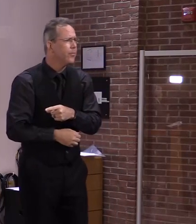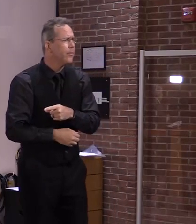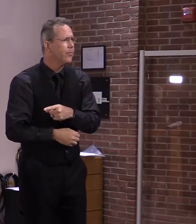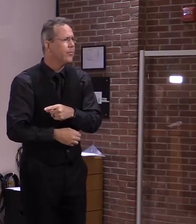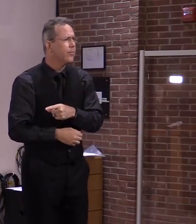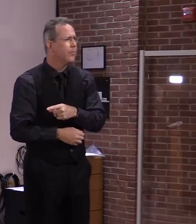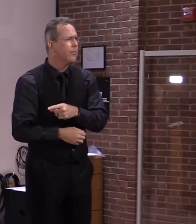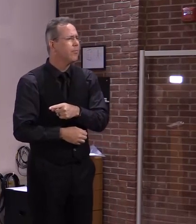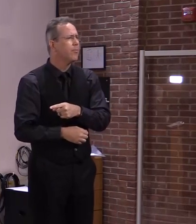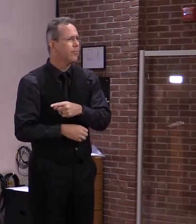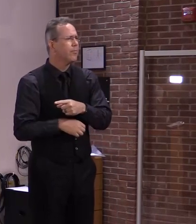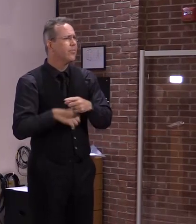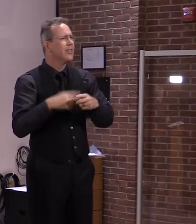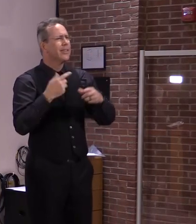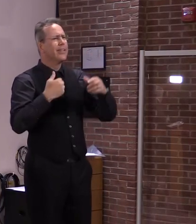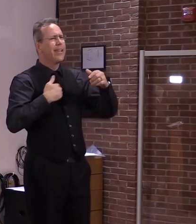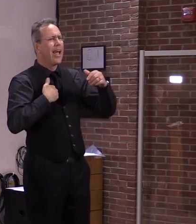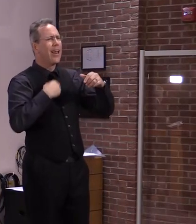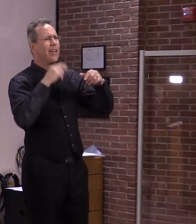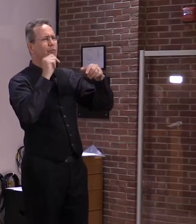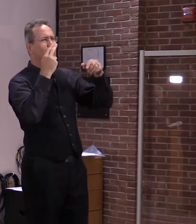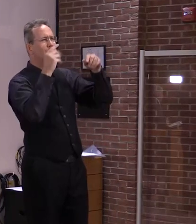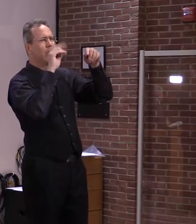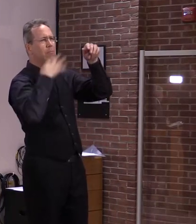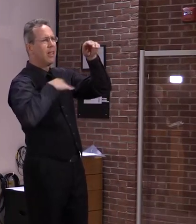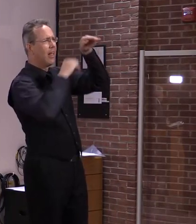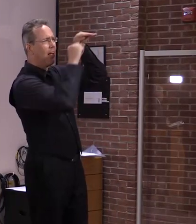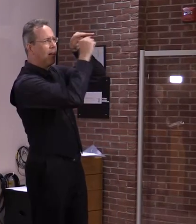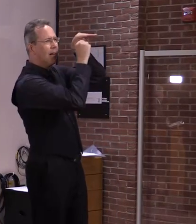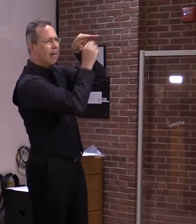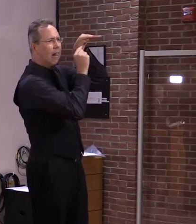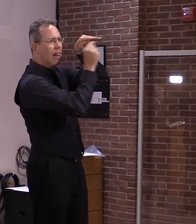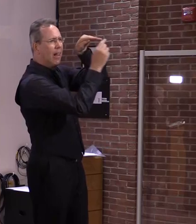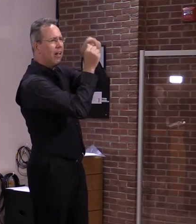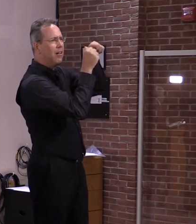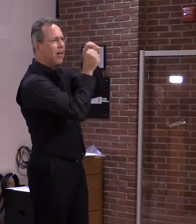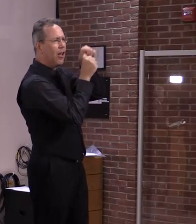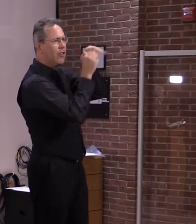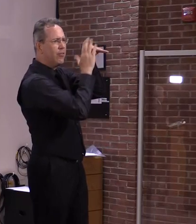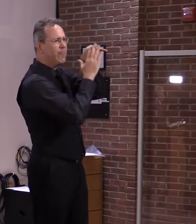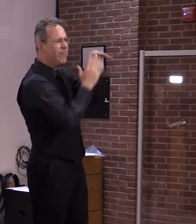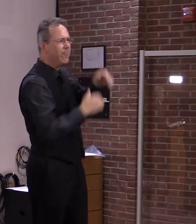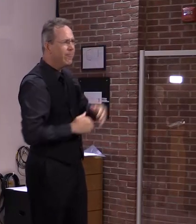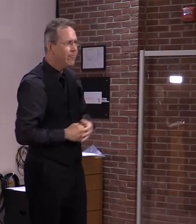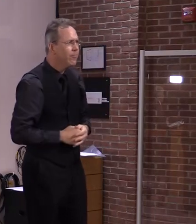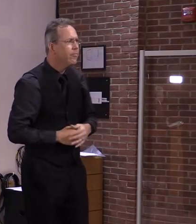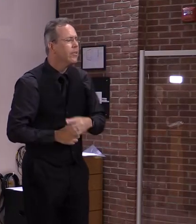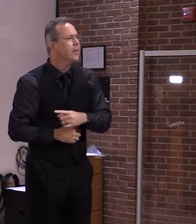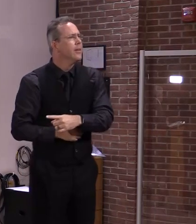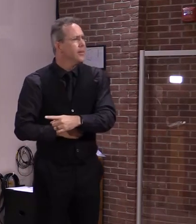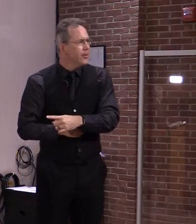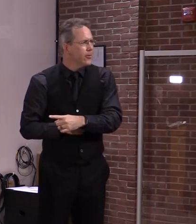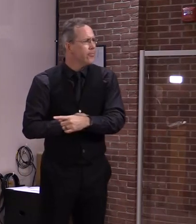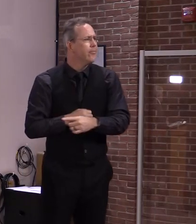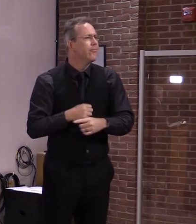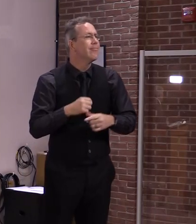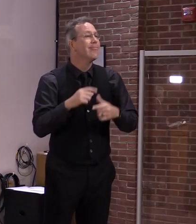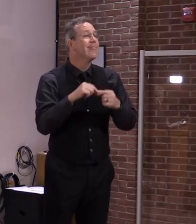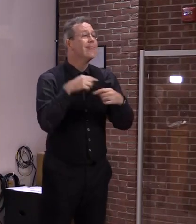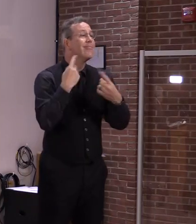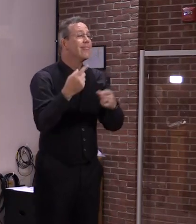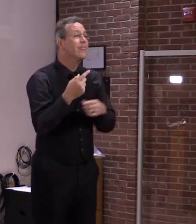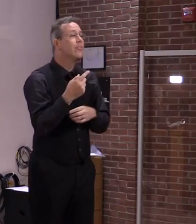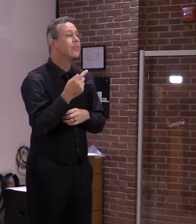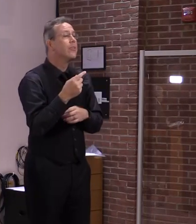As the governor mentioned, we've paid particular attention. I think if I'm recalling correctly, we've done two barnstorming